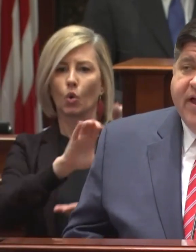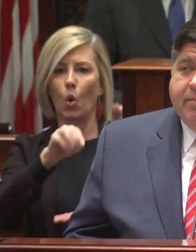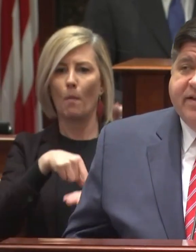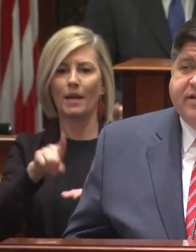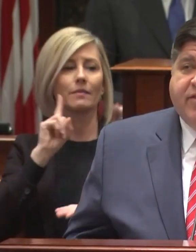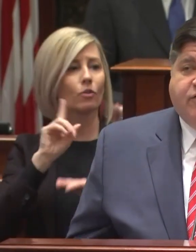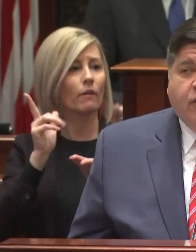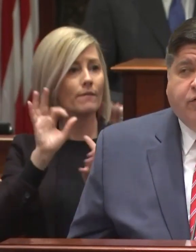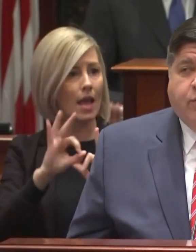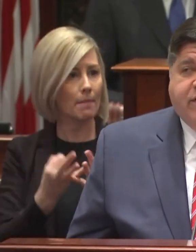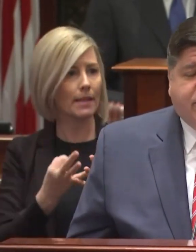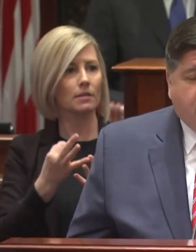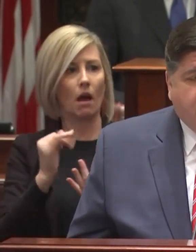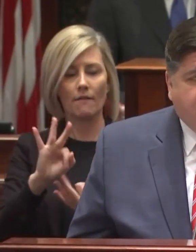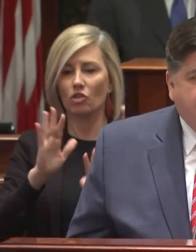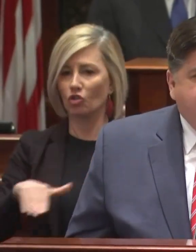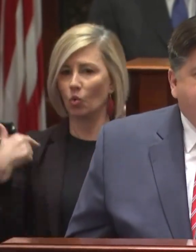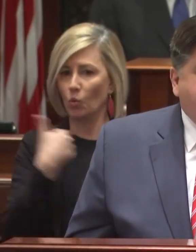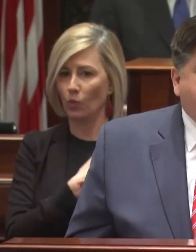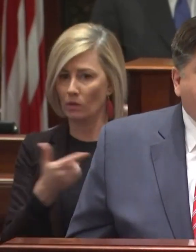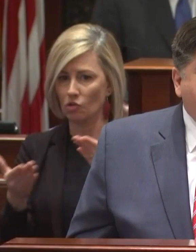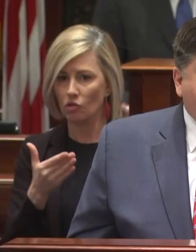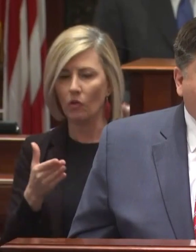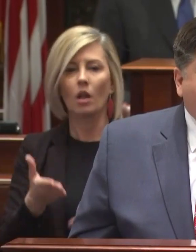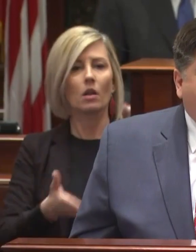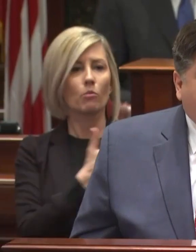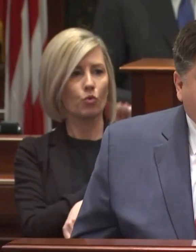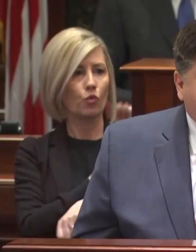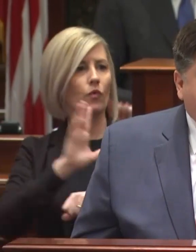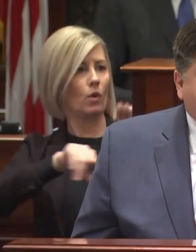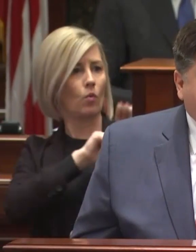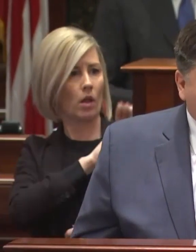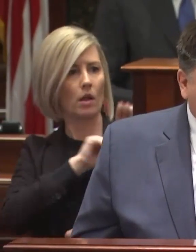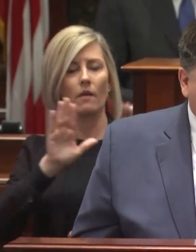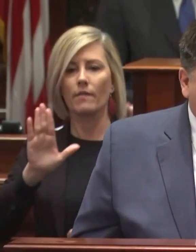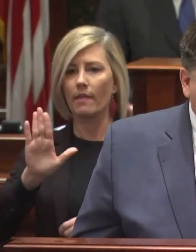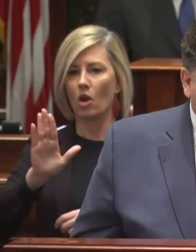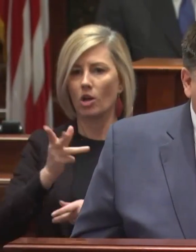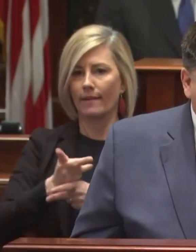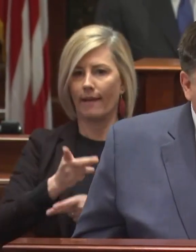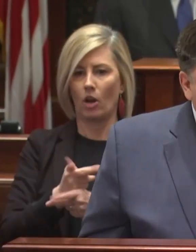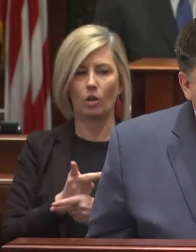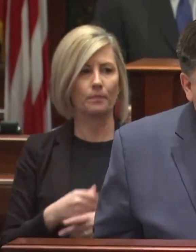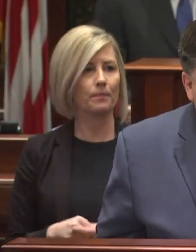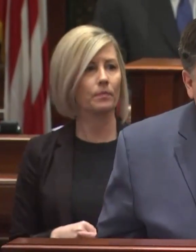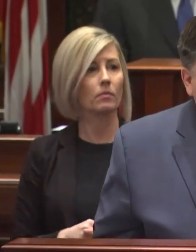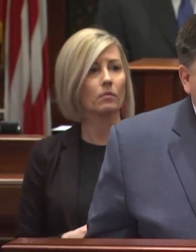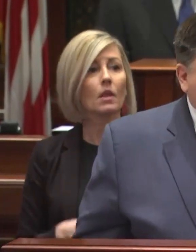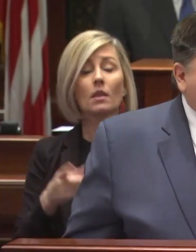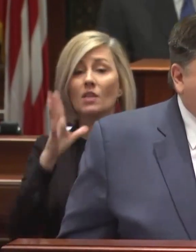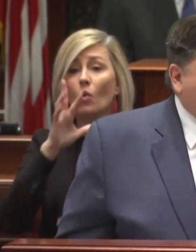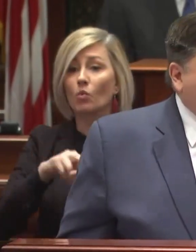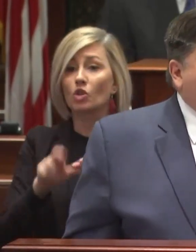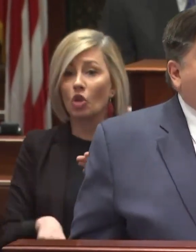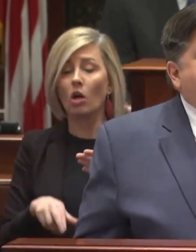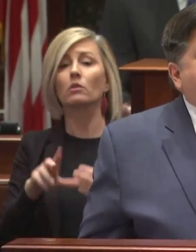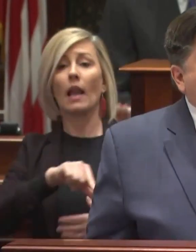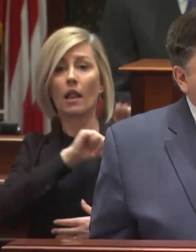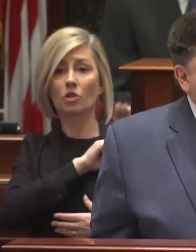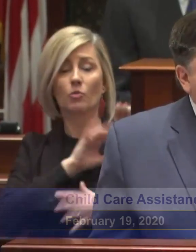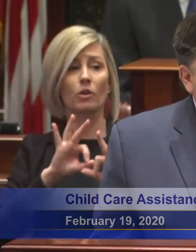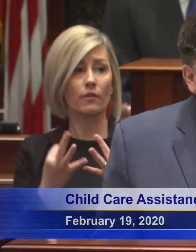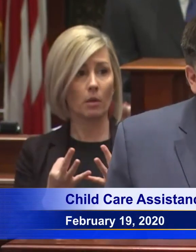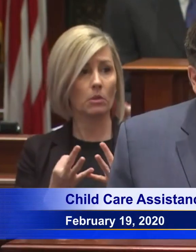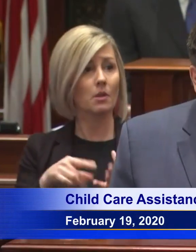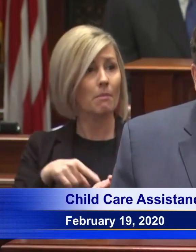for families of the children we serve and improve the quality of the care that they receive. This will result in eligible